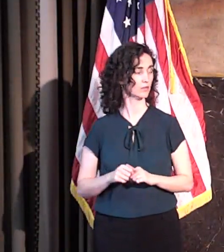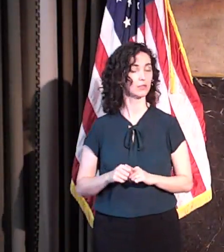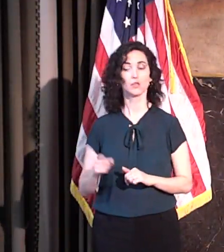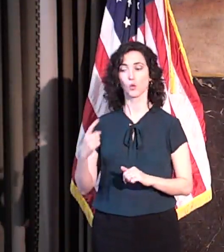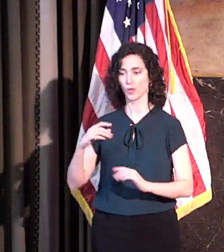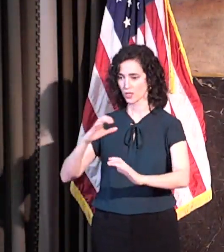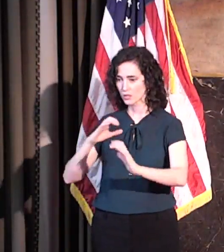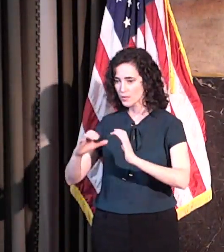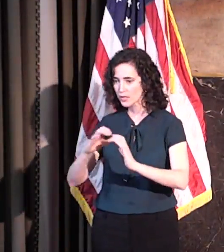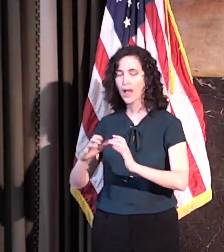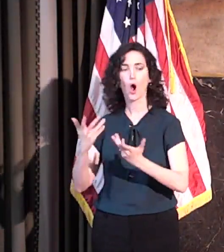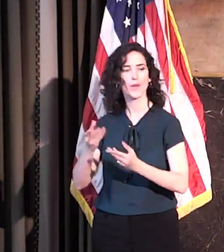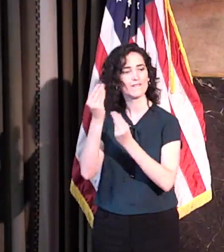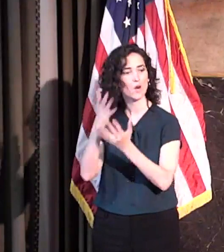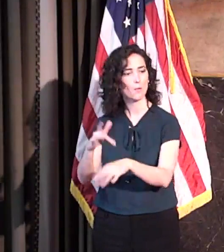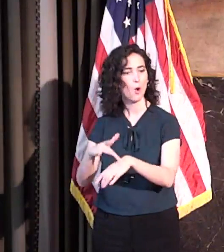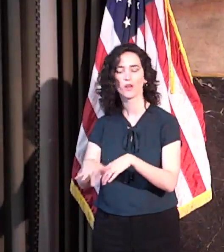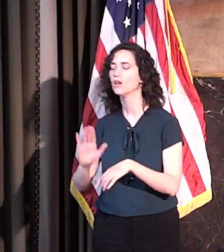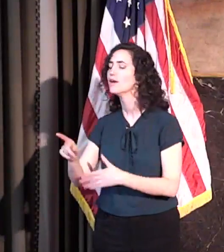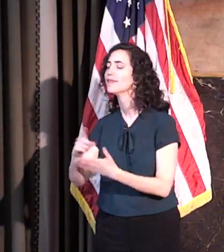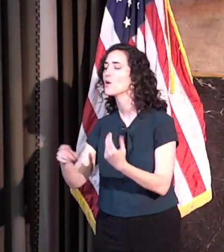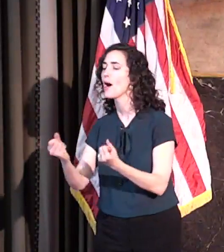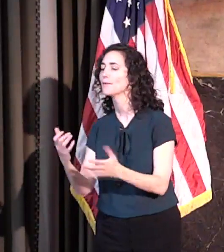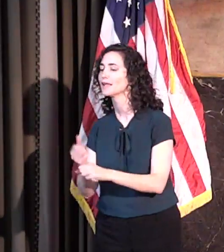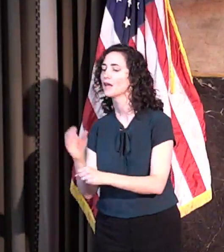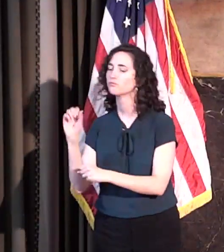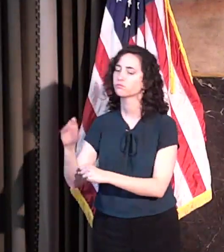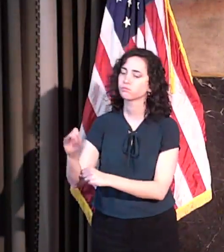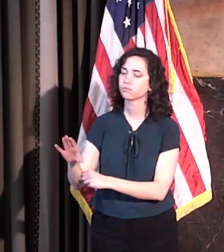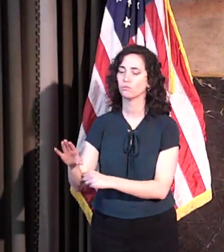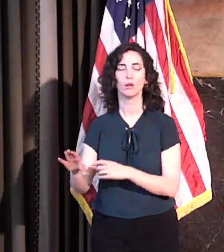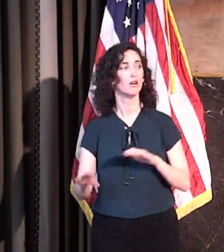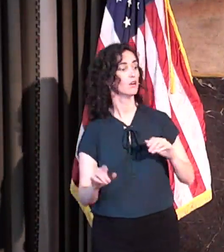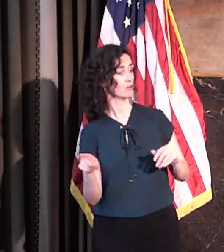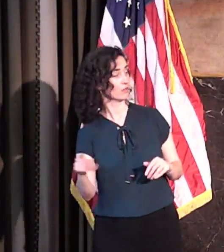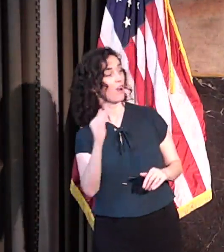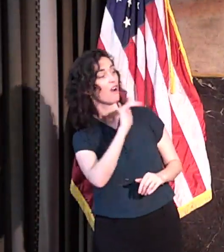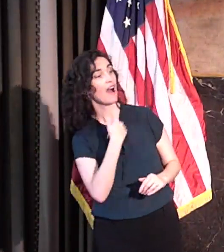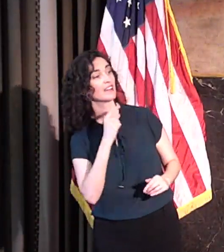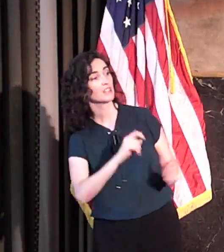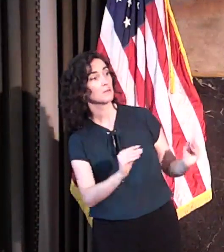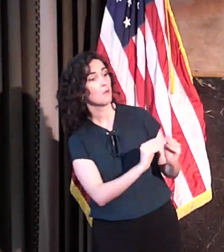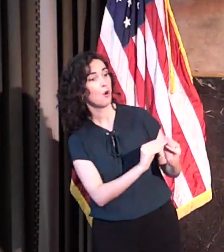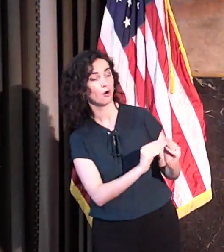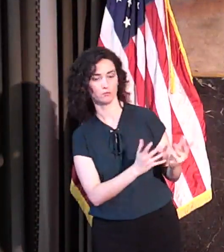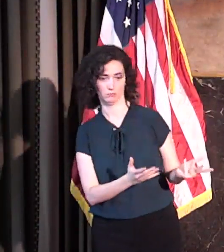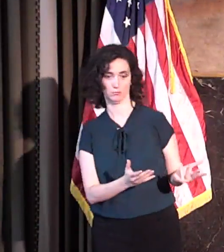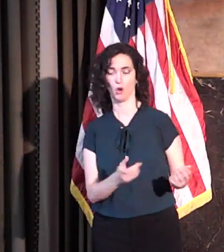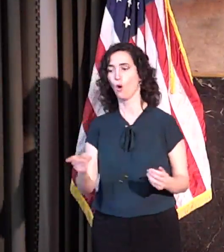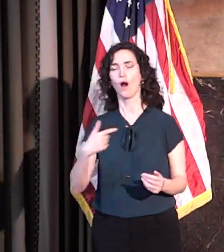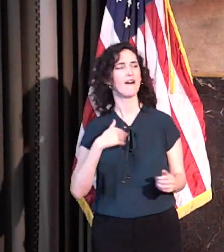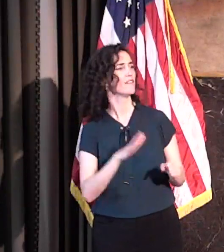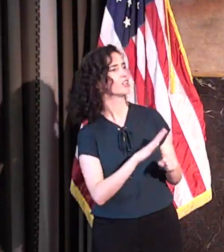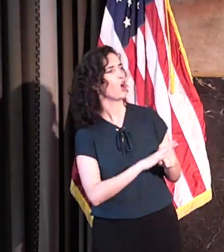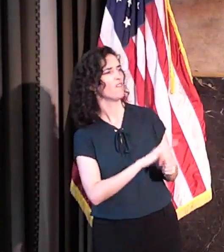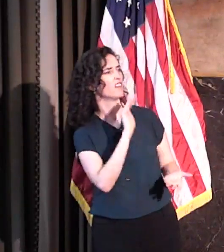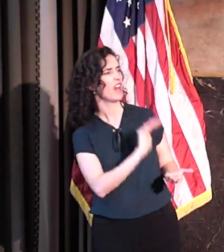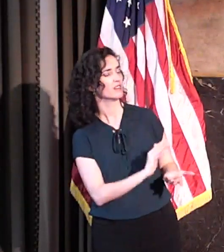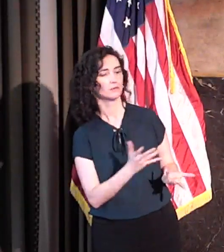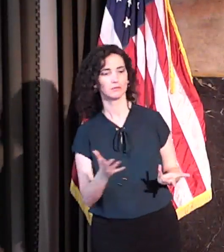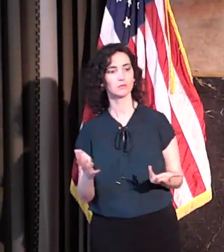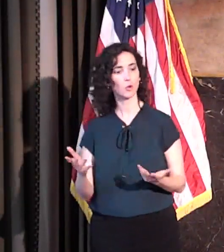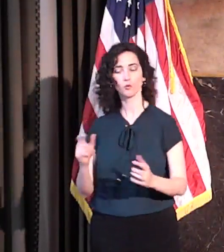to receive in a week, and providers will say, "Oh, I can use more. We'll try and find more," or "I have enough. I'll take less." So that communication has